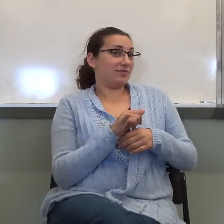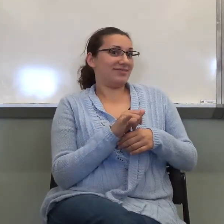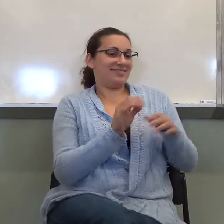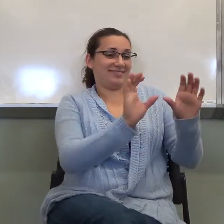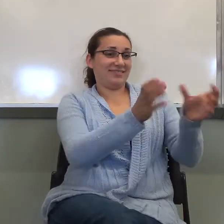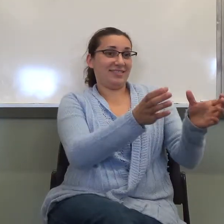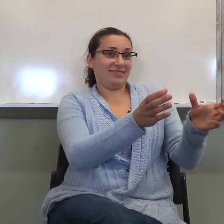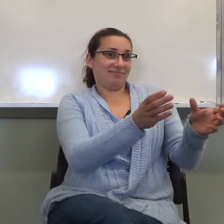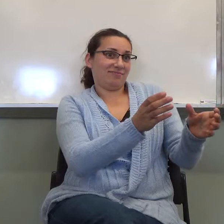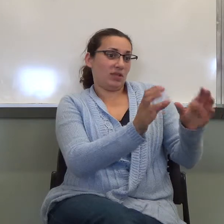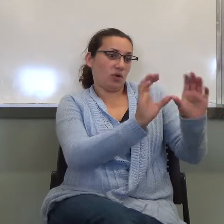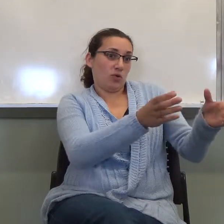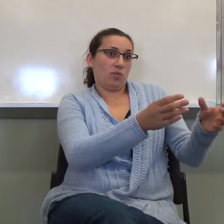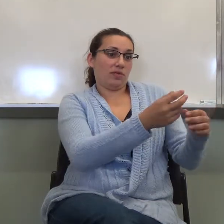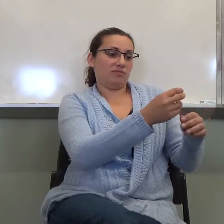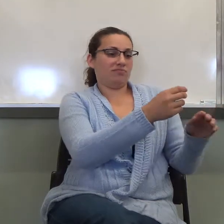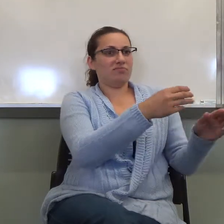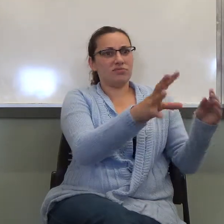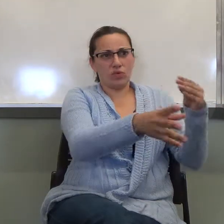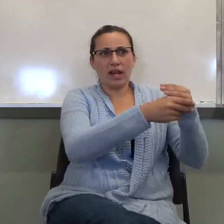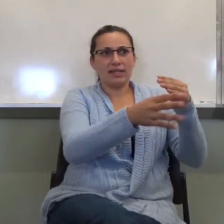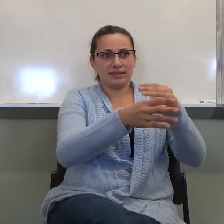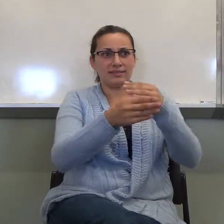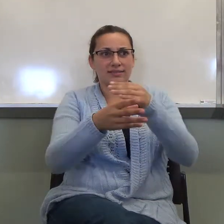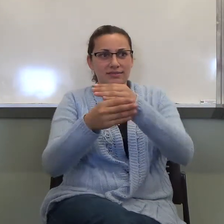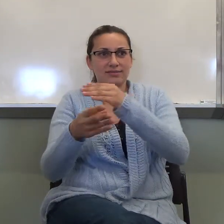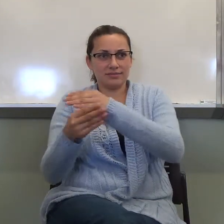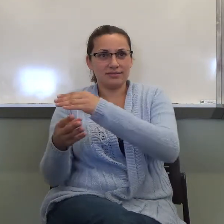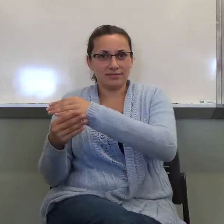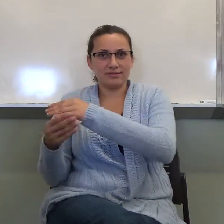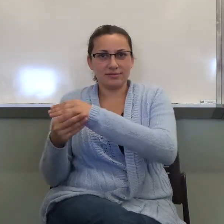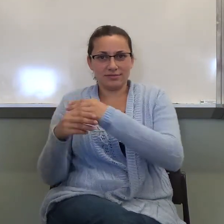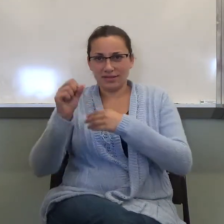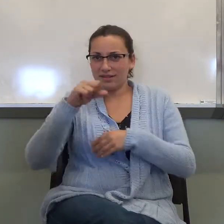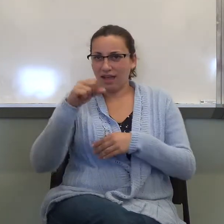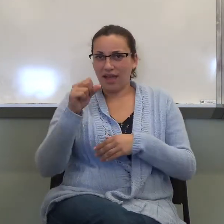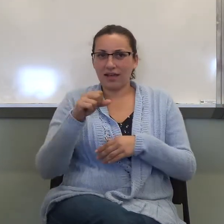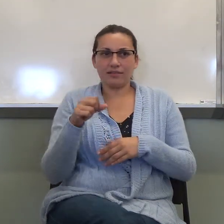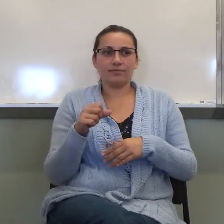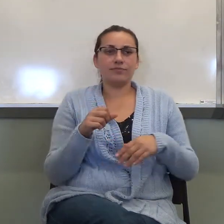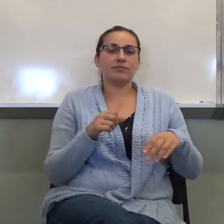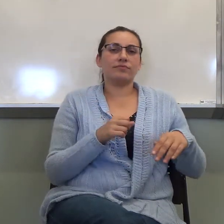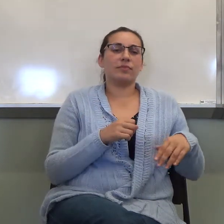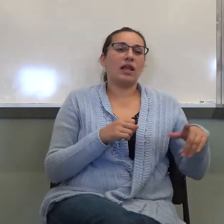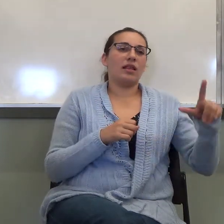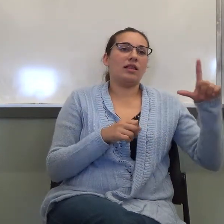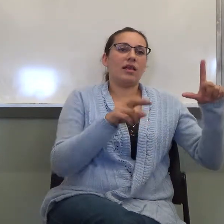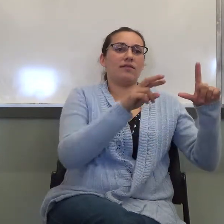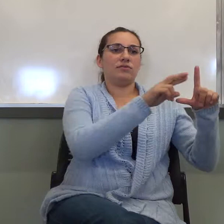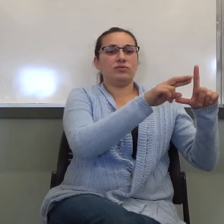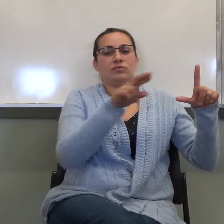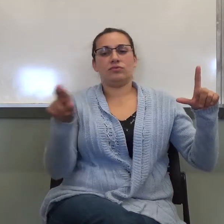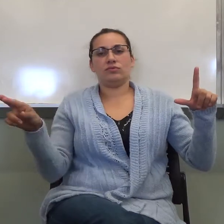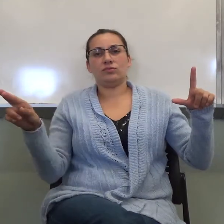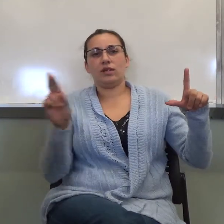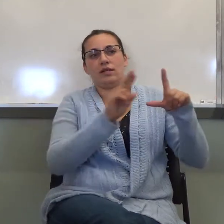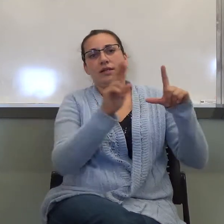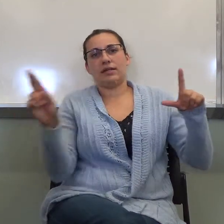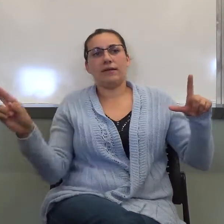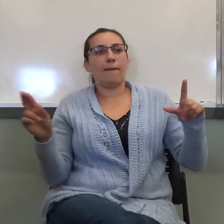addition. Addition has commutative law, has associative law. In other words, you can play around with addition any way you want. So let's